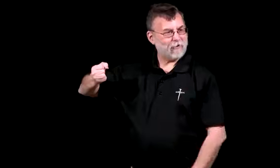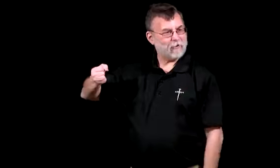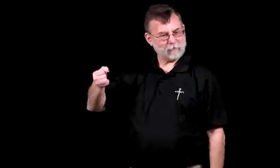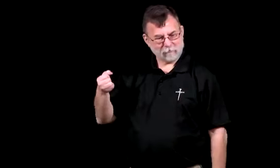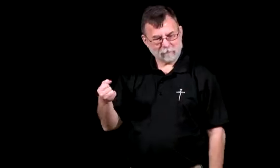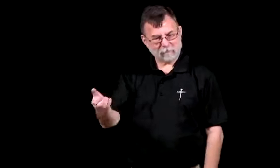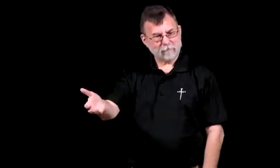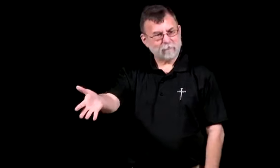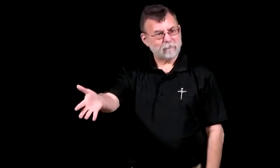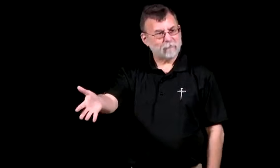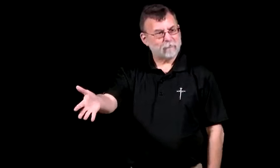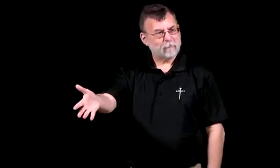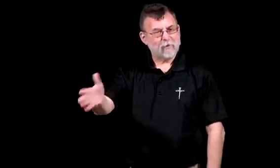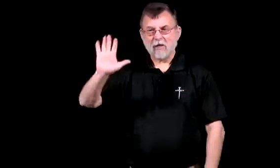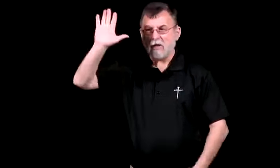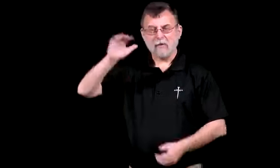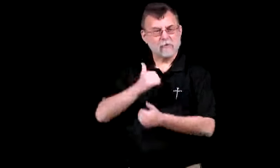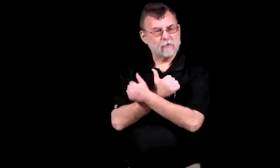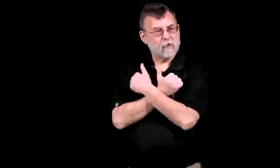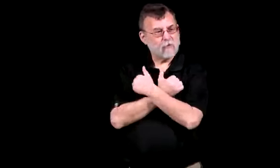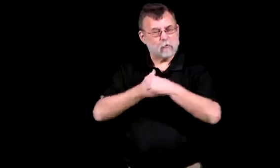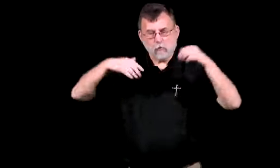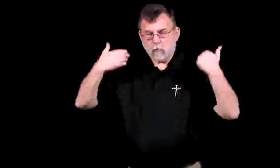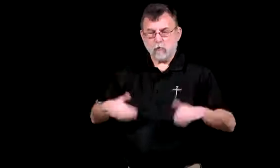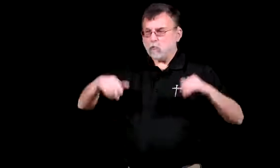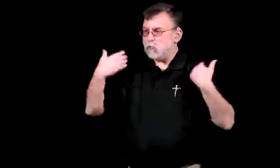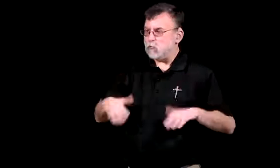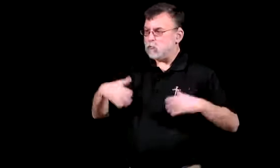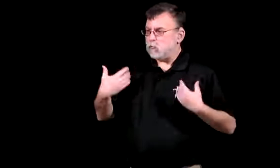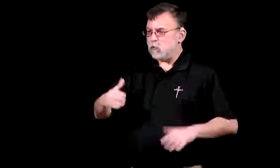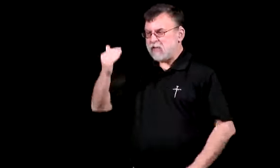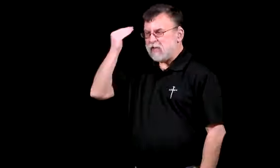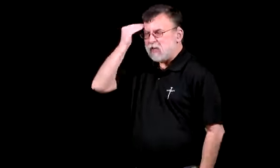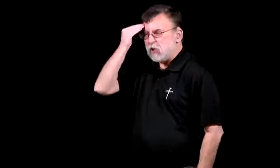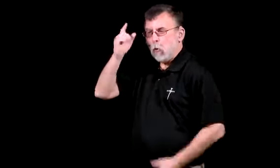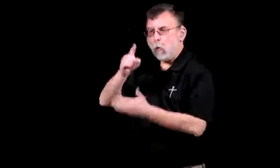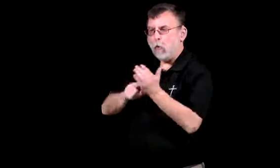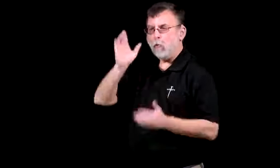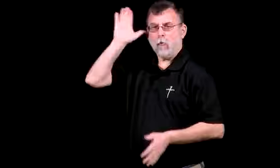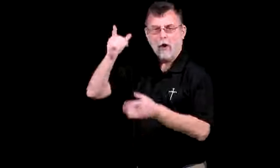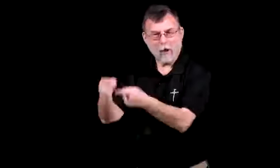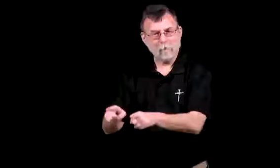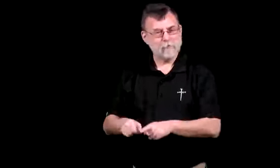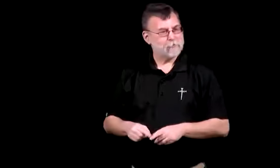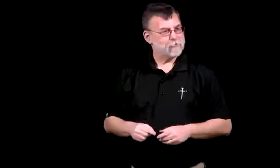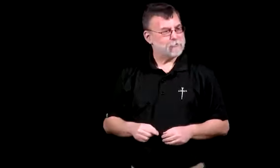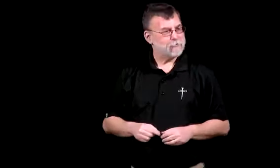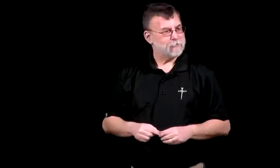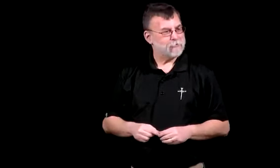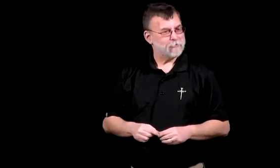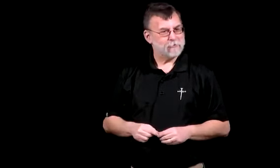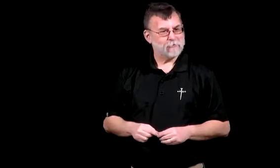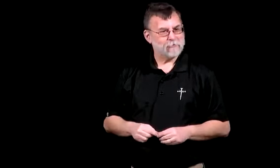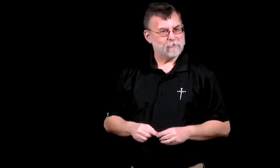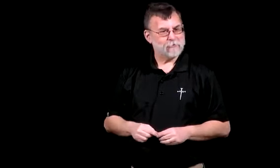But that withholding, he didn't do. He sent his love with Jesus because he knew what would